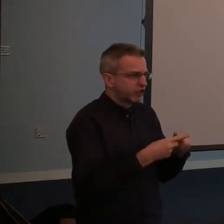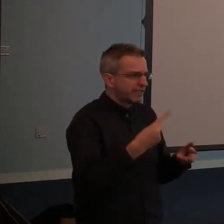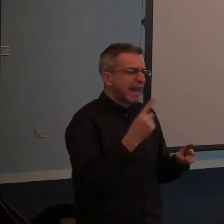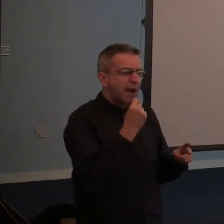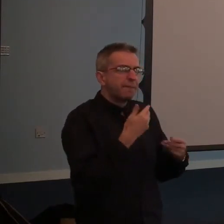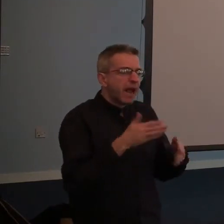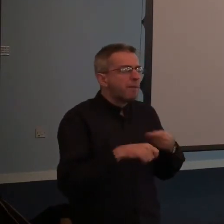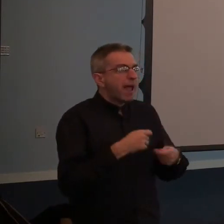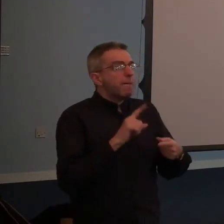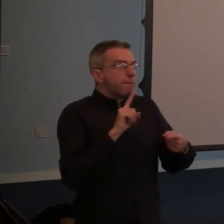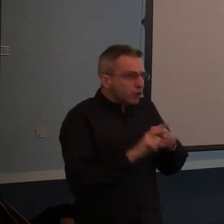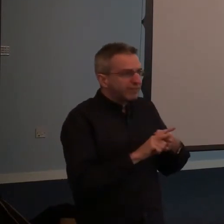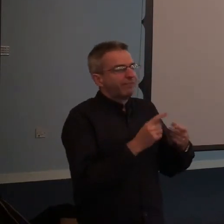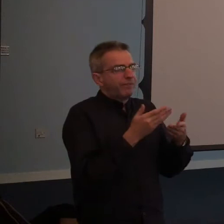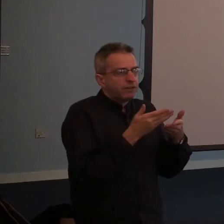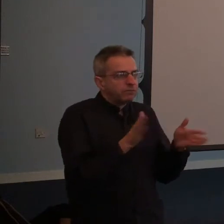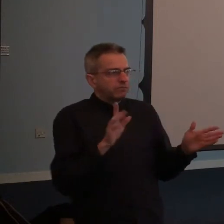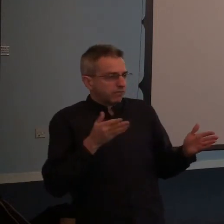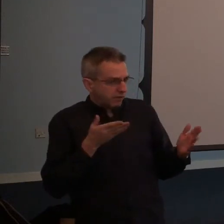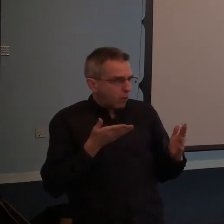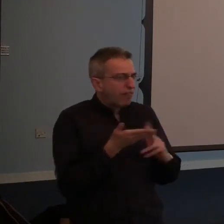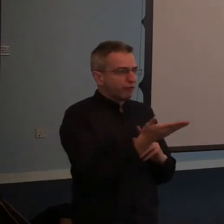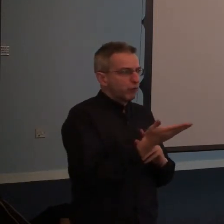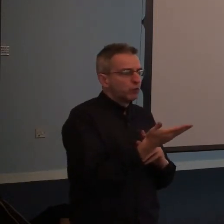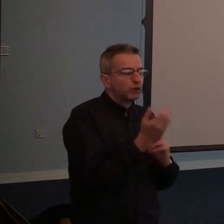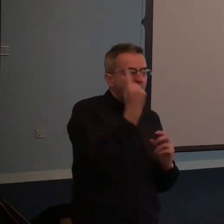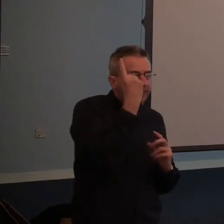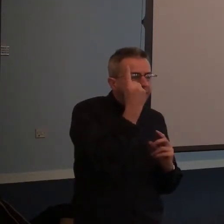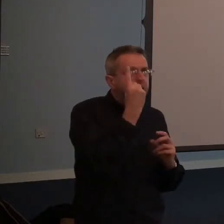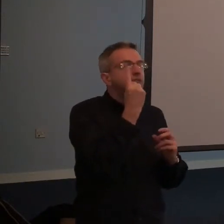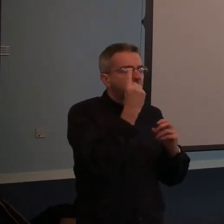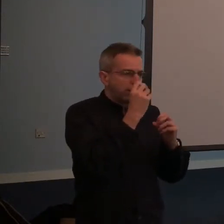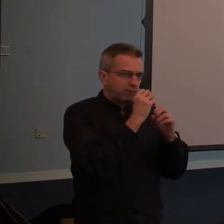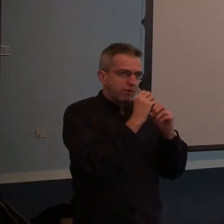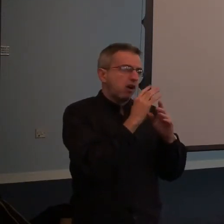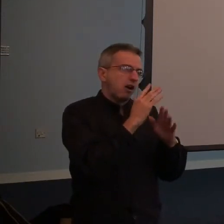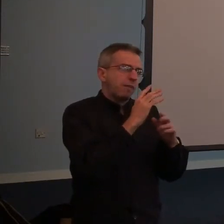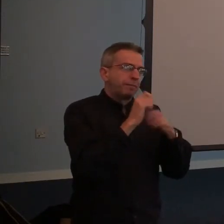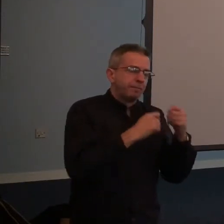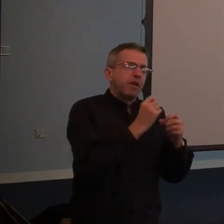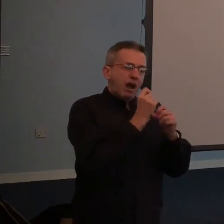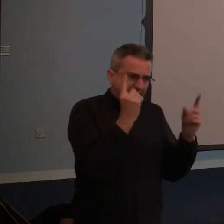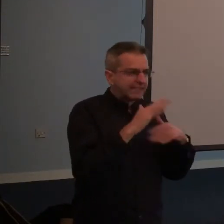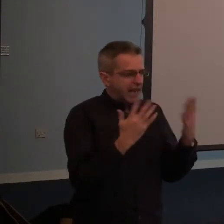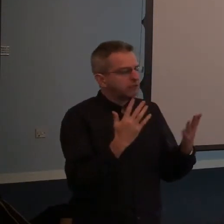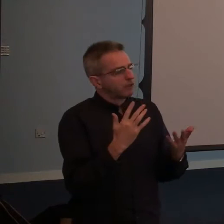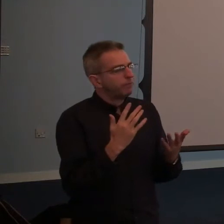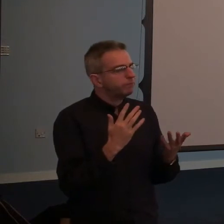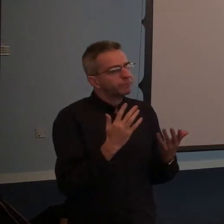So we thought, you know, we can try and give a positive message to make a way through some of the attitude change